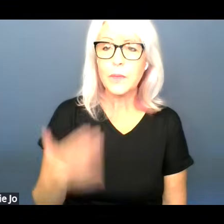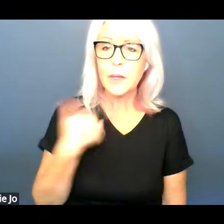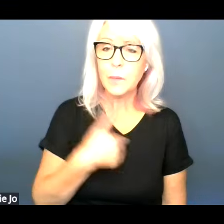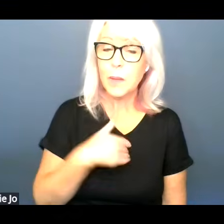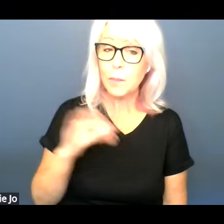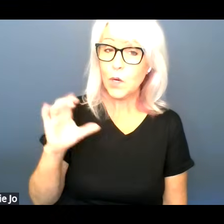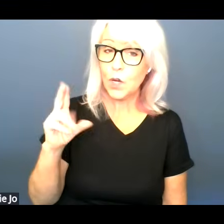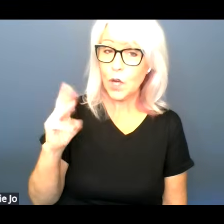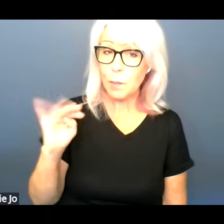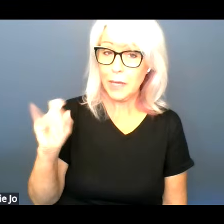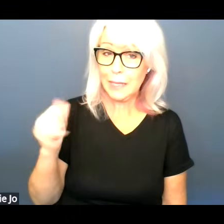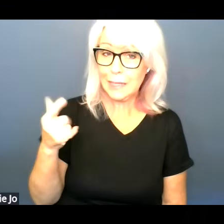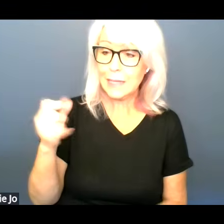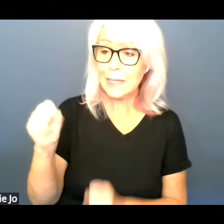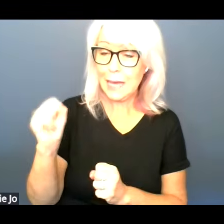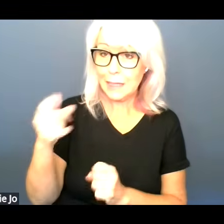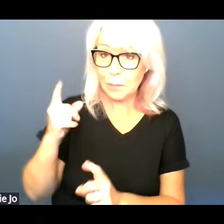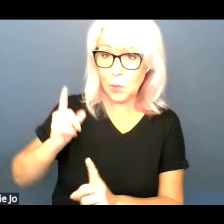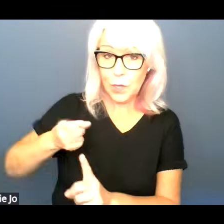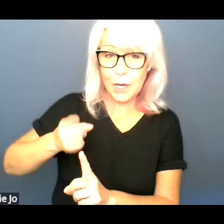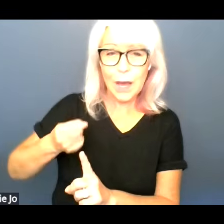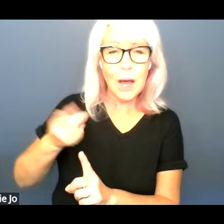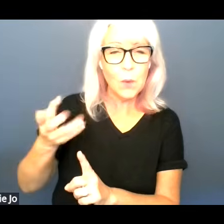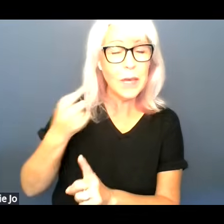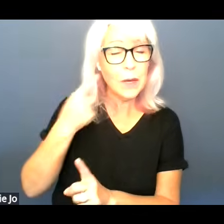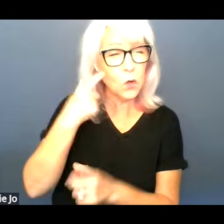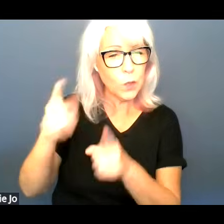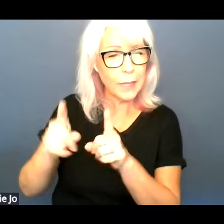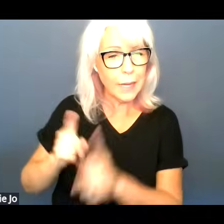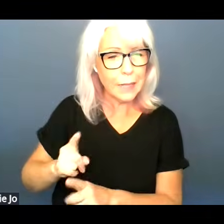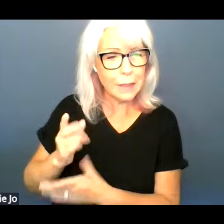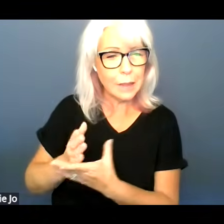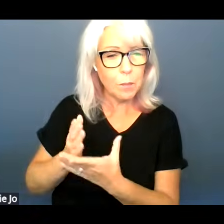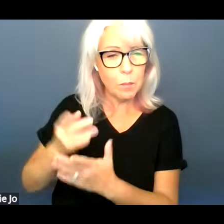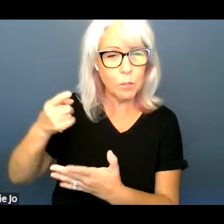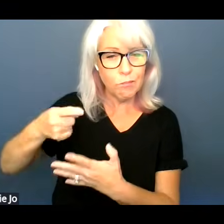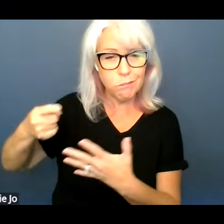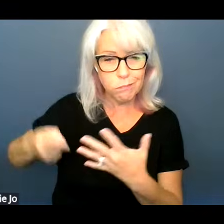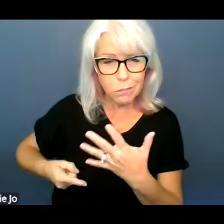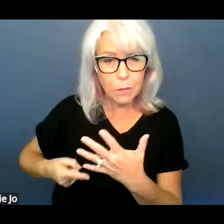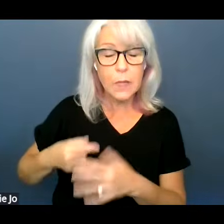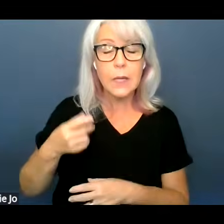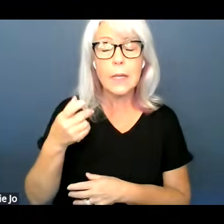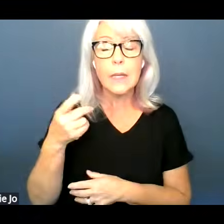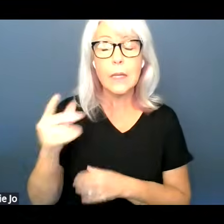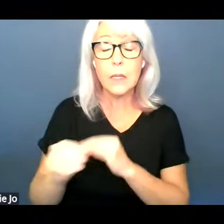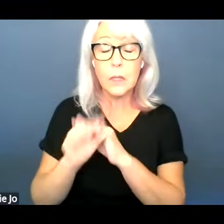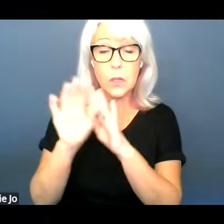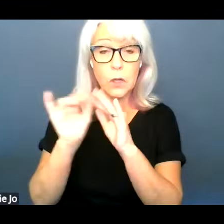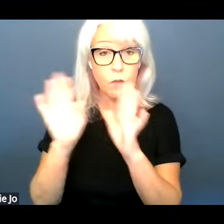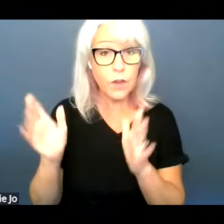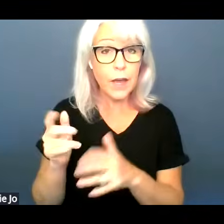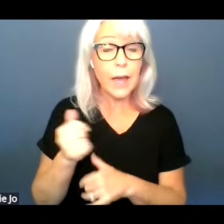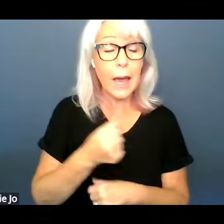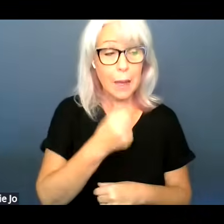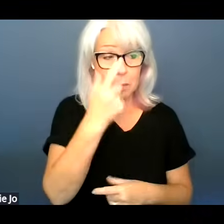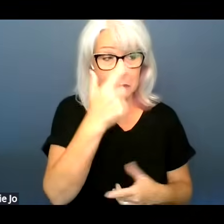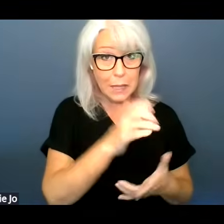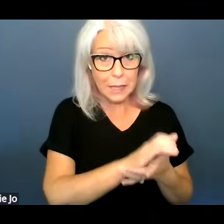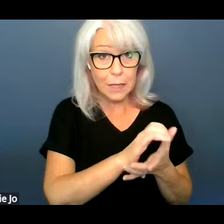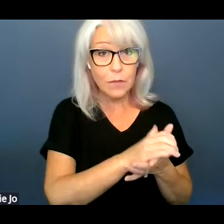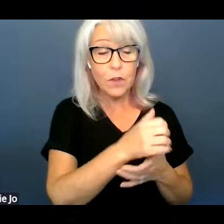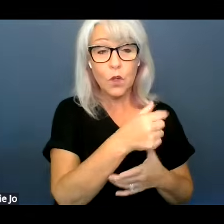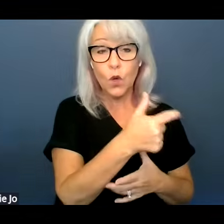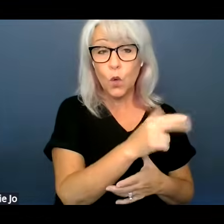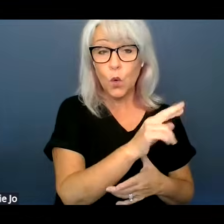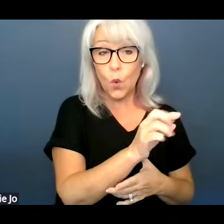agreement. So how about if we clarify that? I think both Mr. Gordon and Mr. Brady would